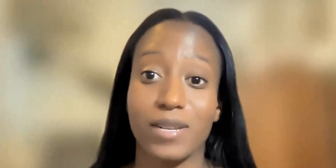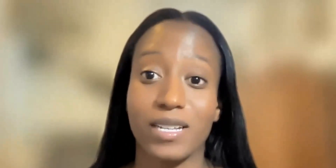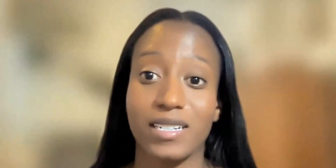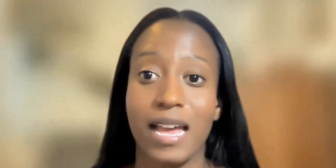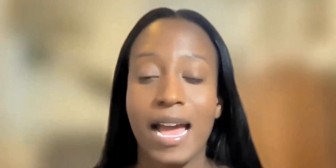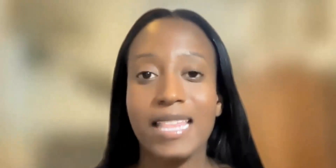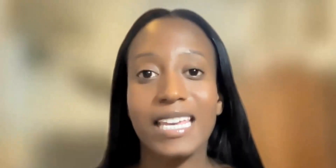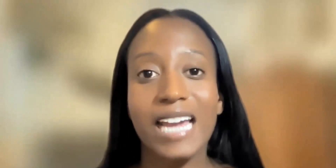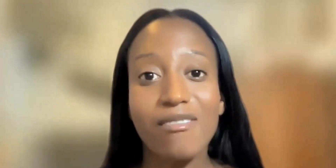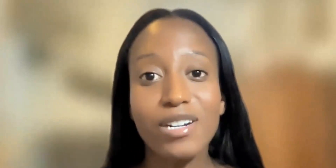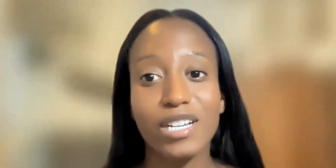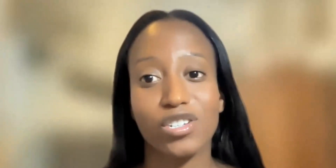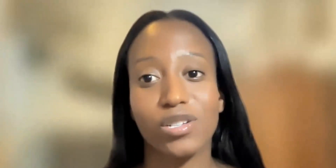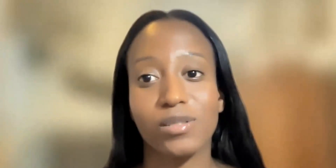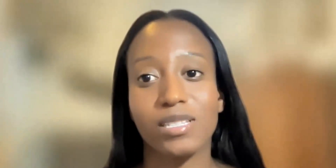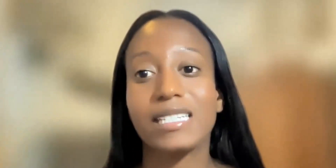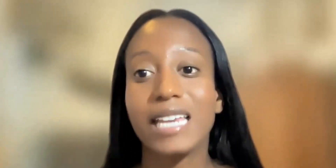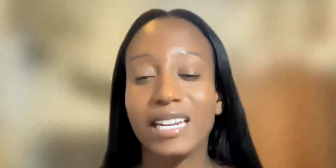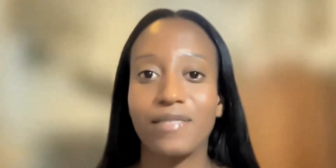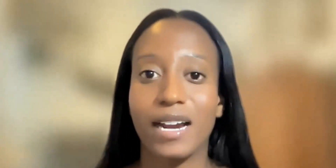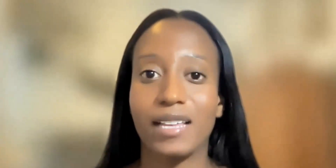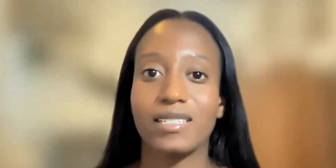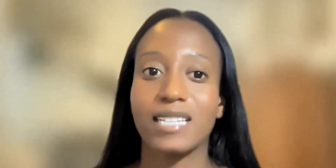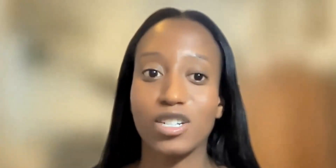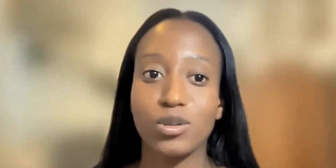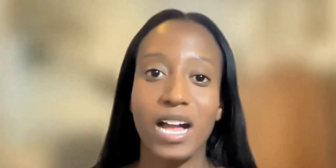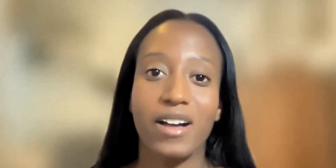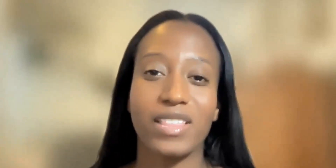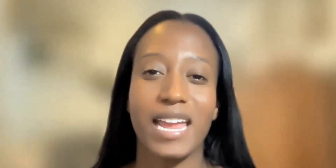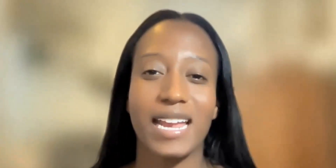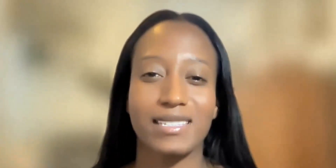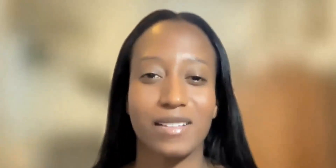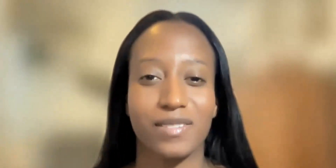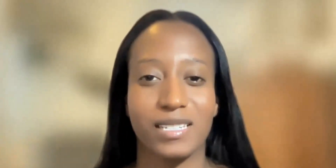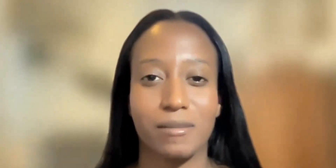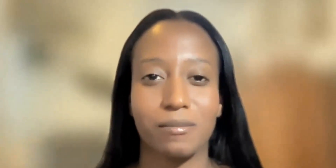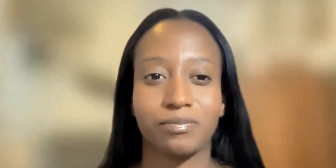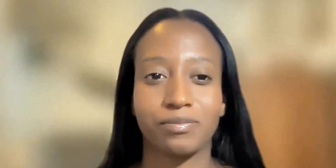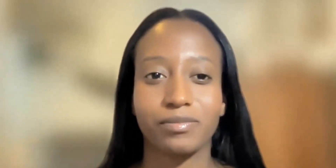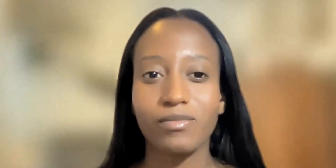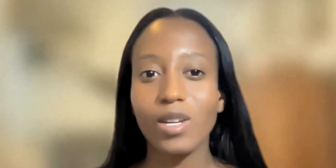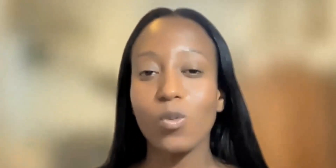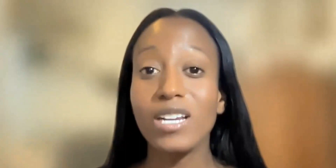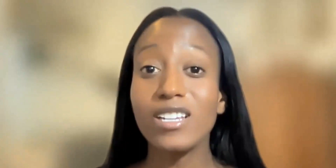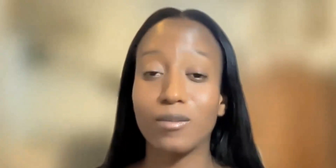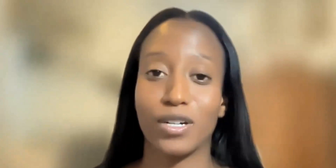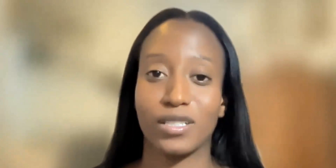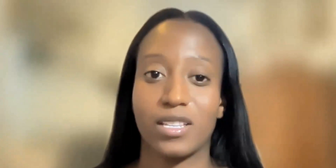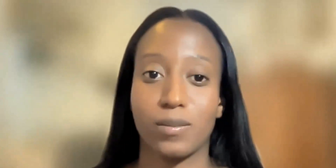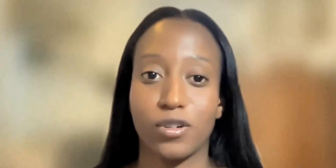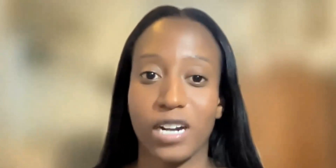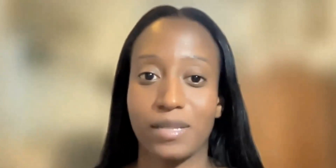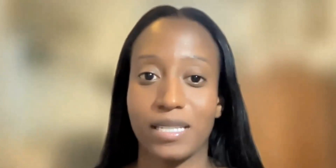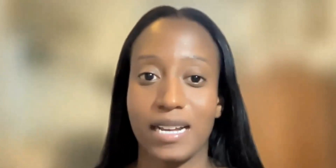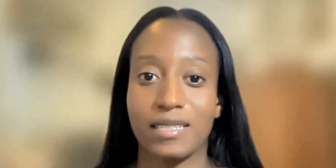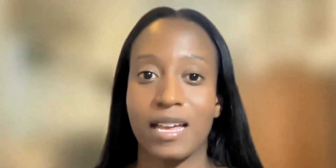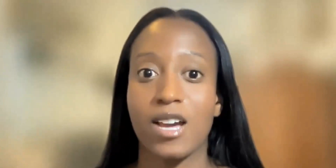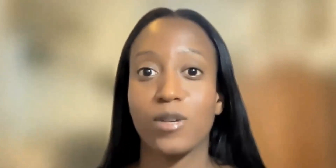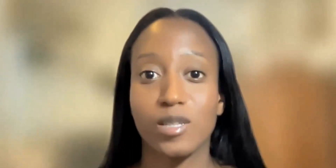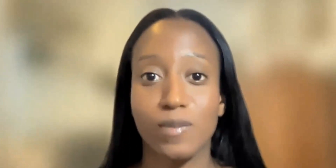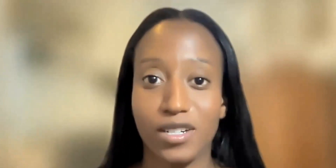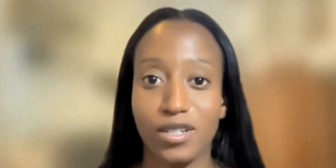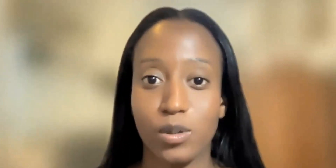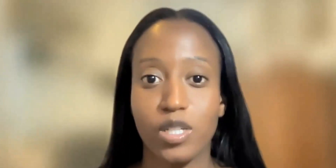safe environment. They cover issues like dating violence, sexual health, and self-esteem. One young person in the program